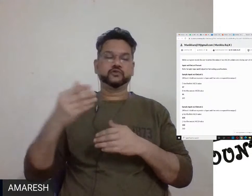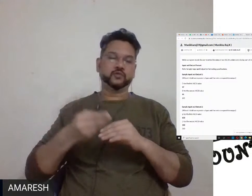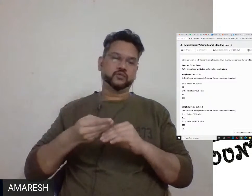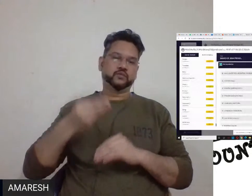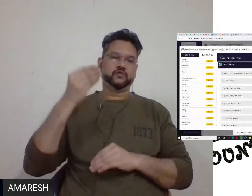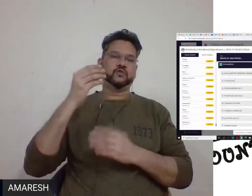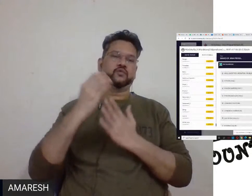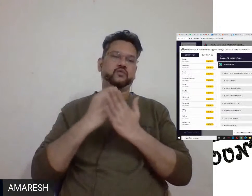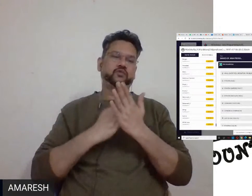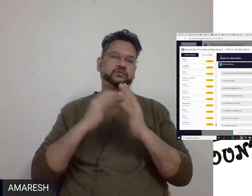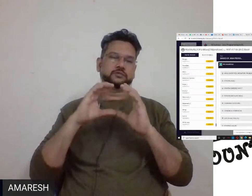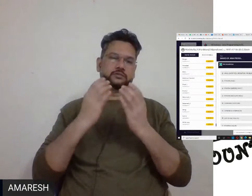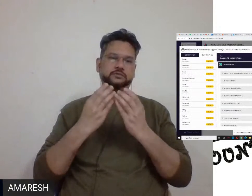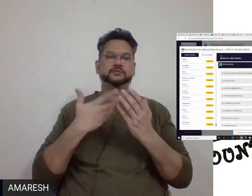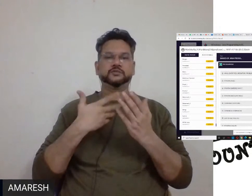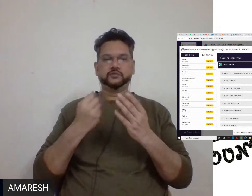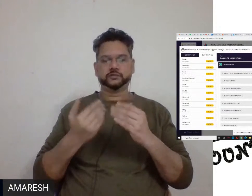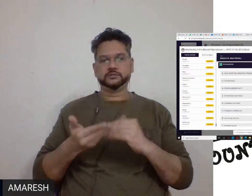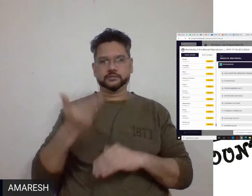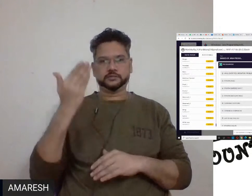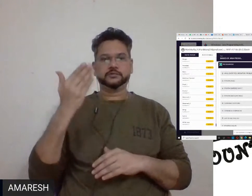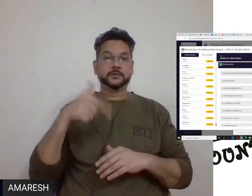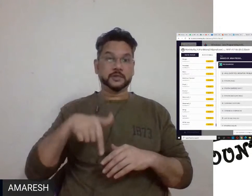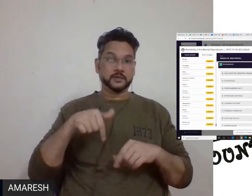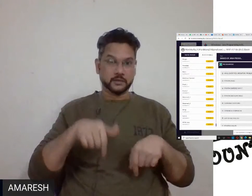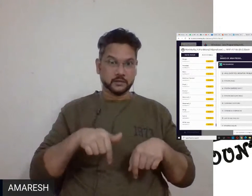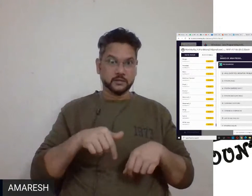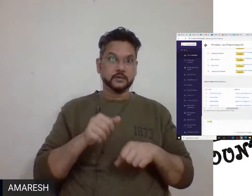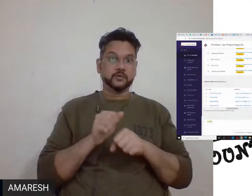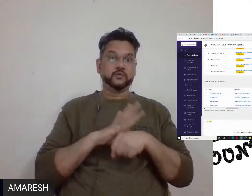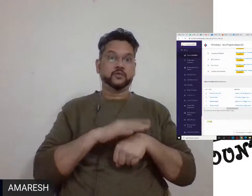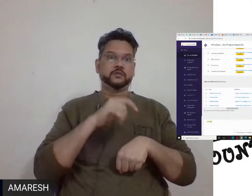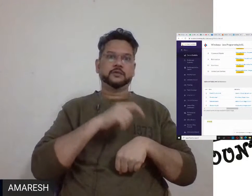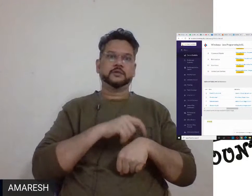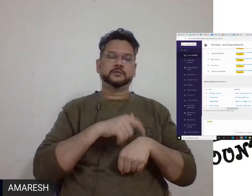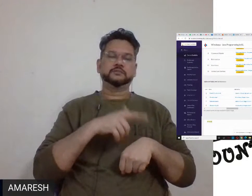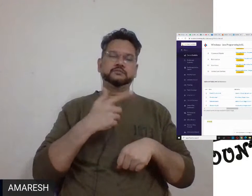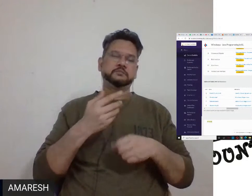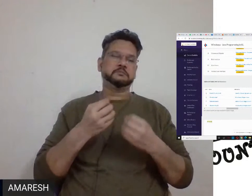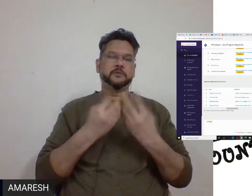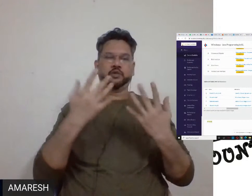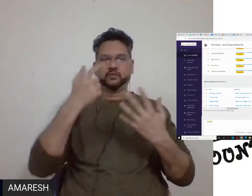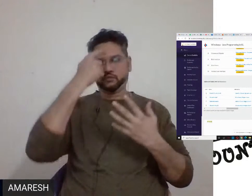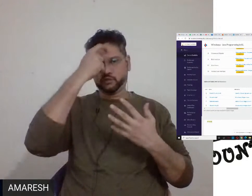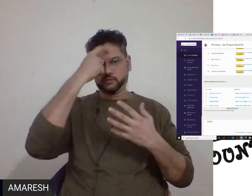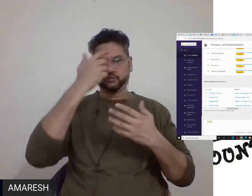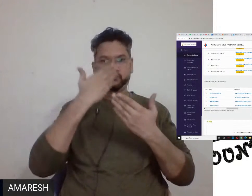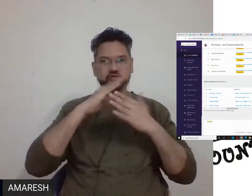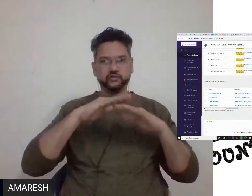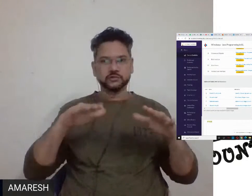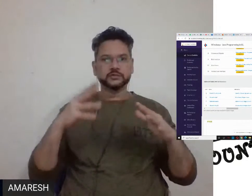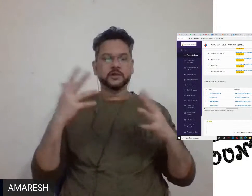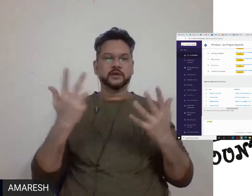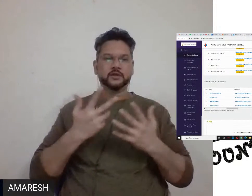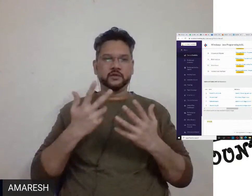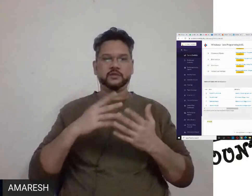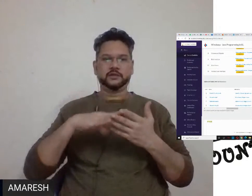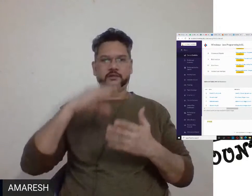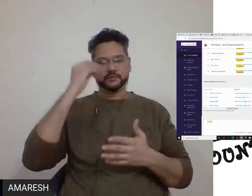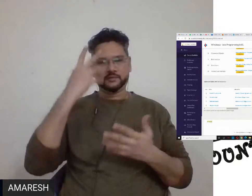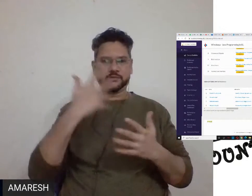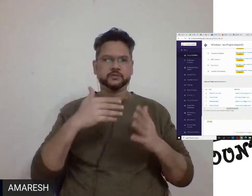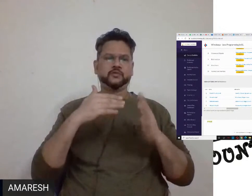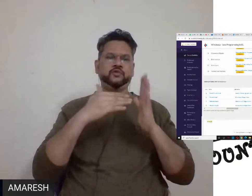in this COVID situation? There are a lot of challenges in students learning, right? So we can do through the Google Meet or Zoom or something like